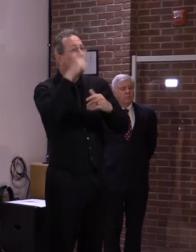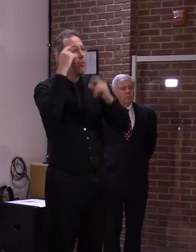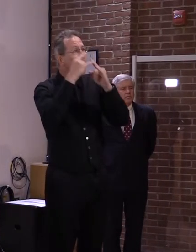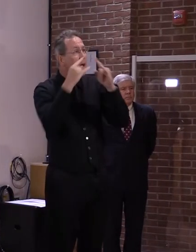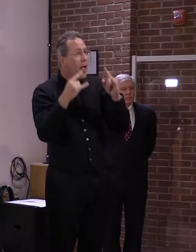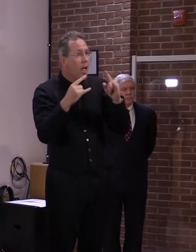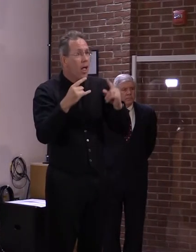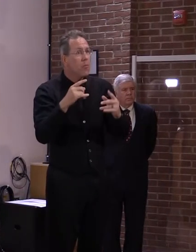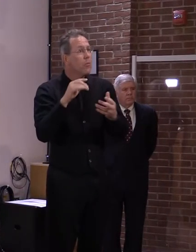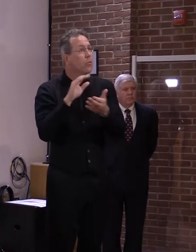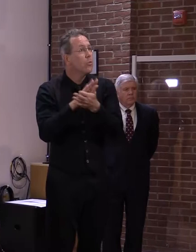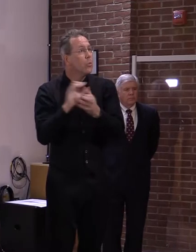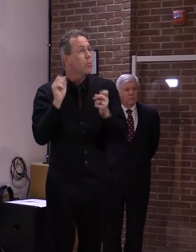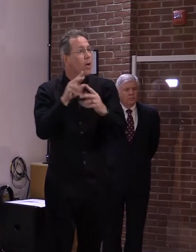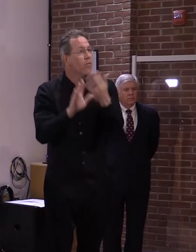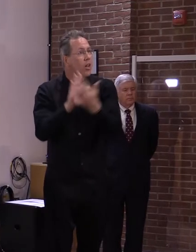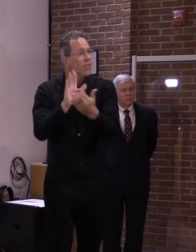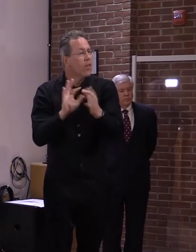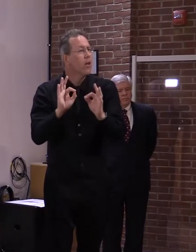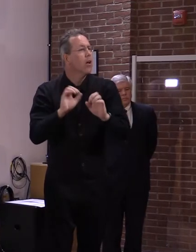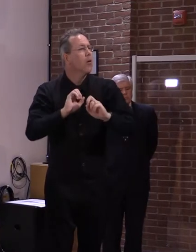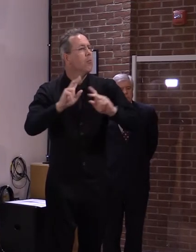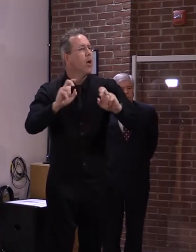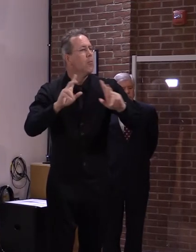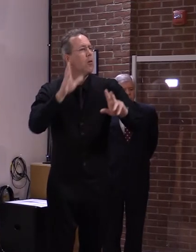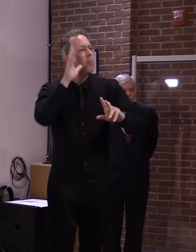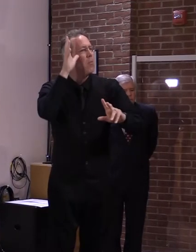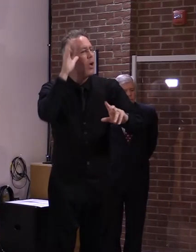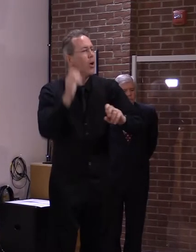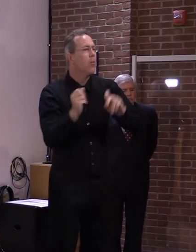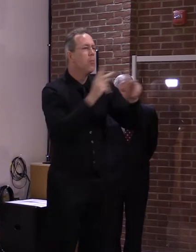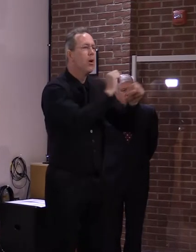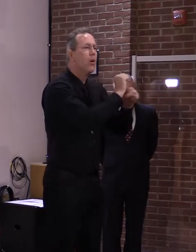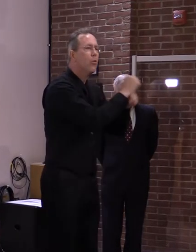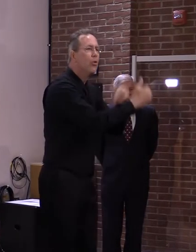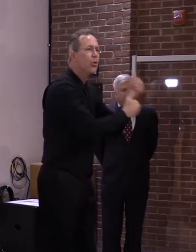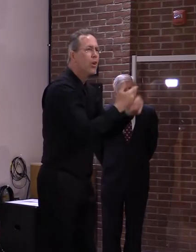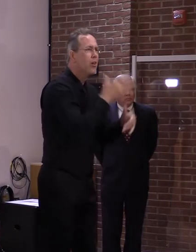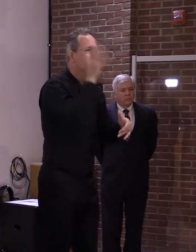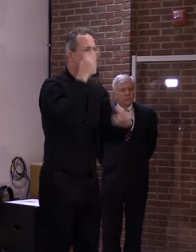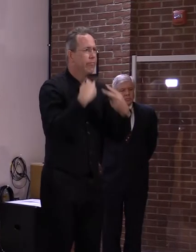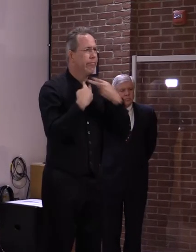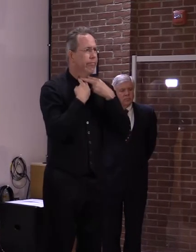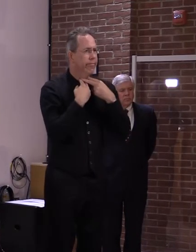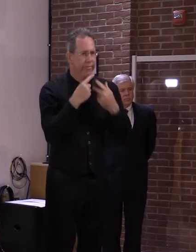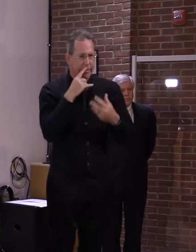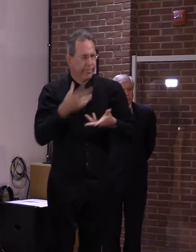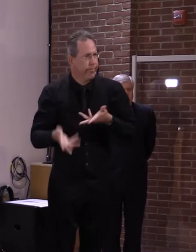tremendously, I would think, from the child care aspect.